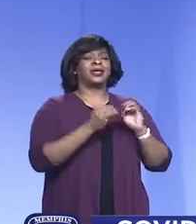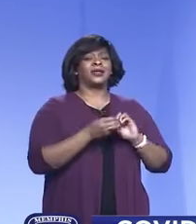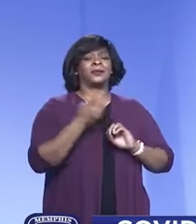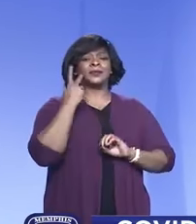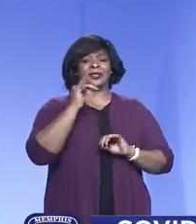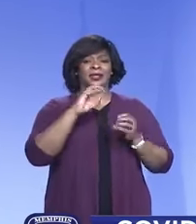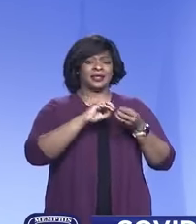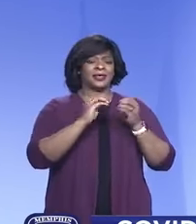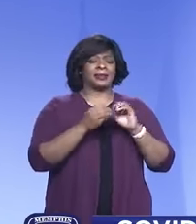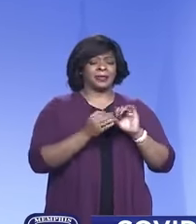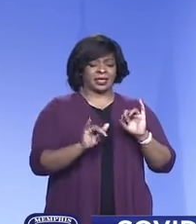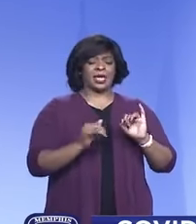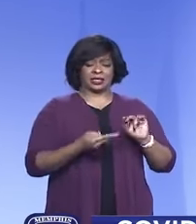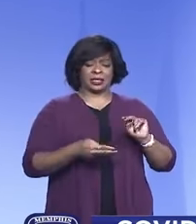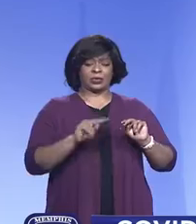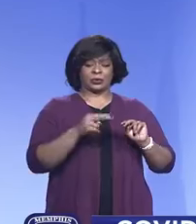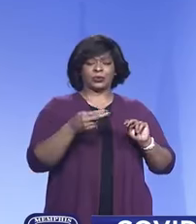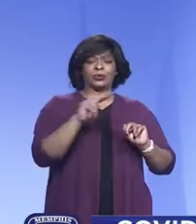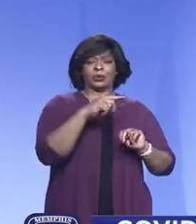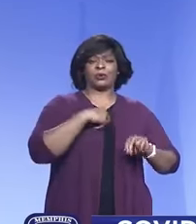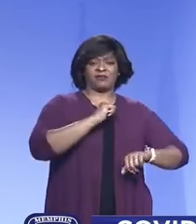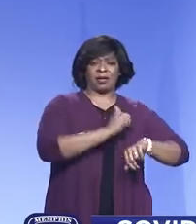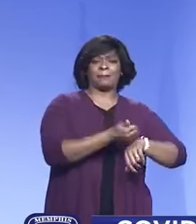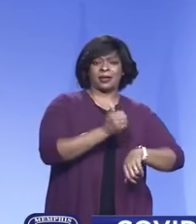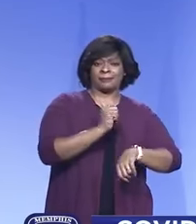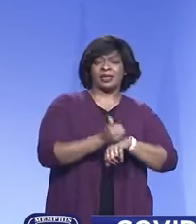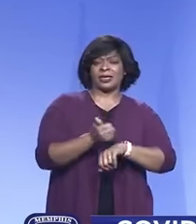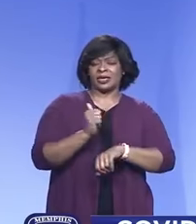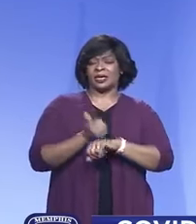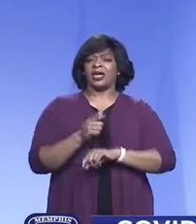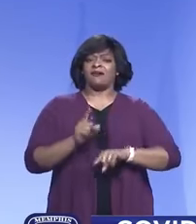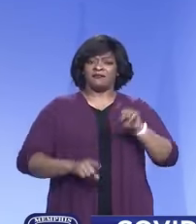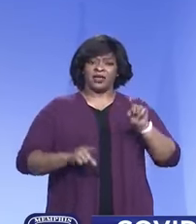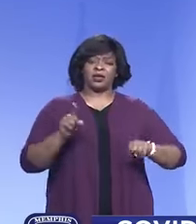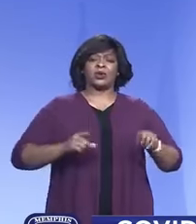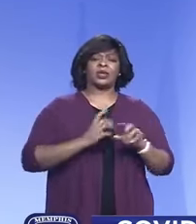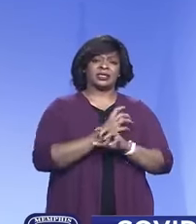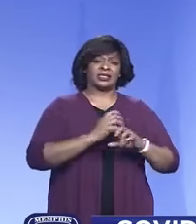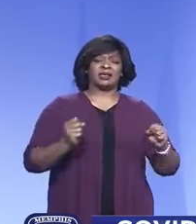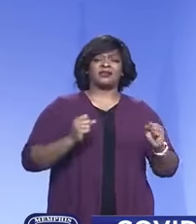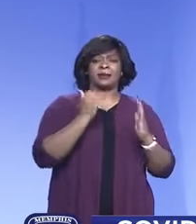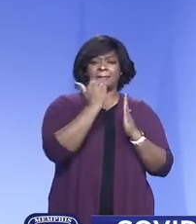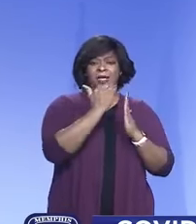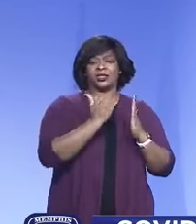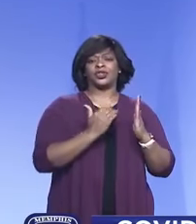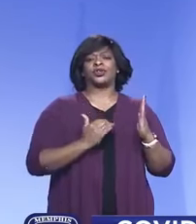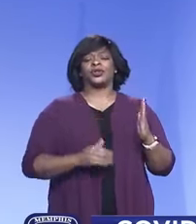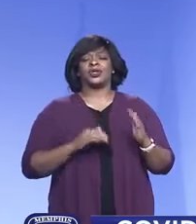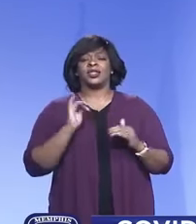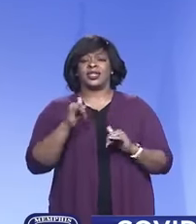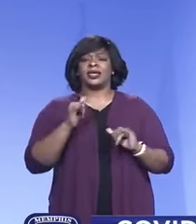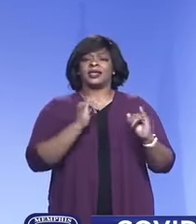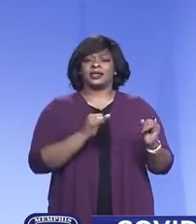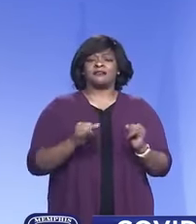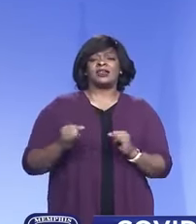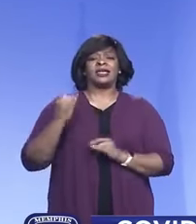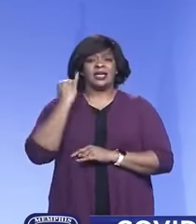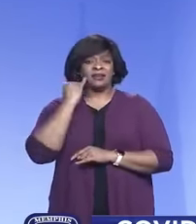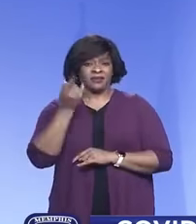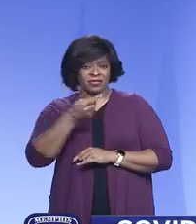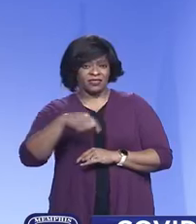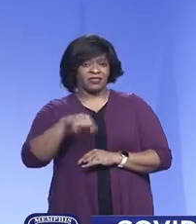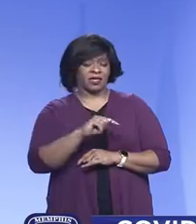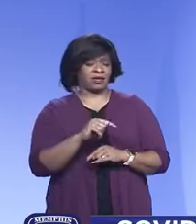the numbers of increase, and we've implemented various safety measures that individuals, if they